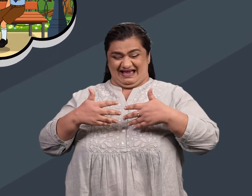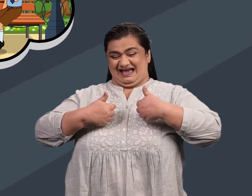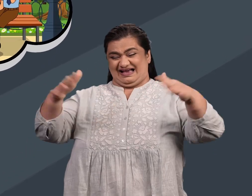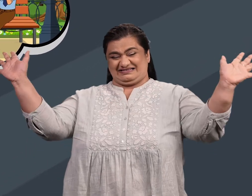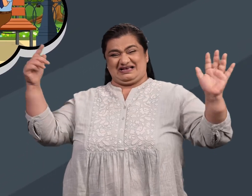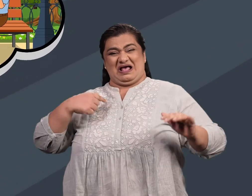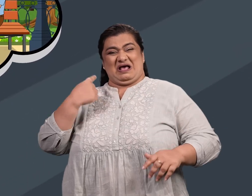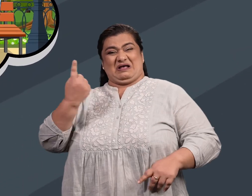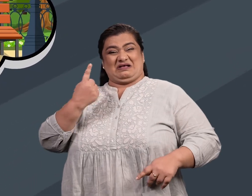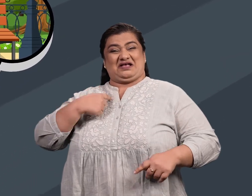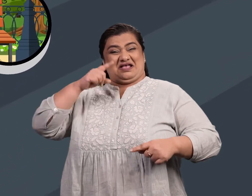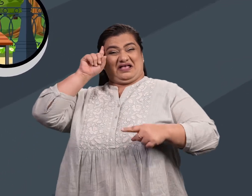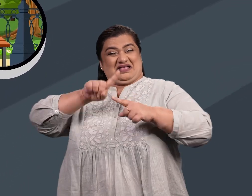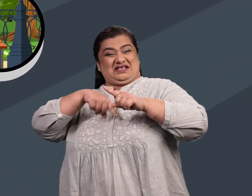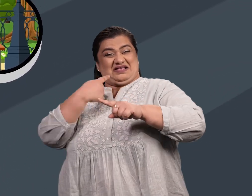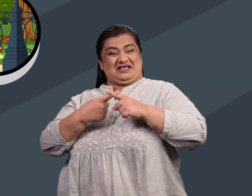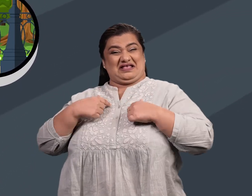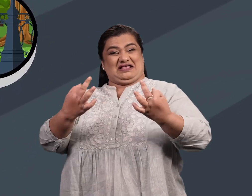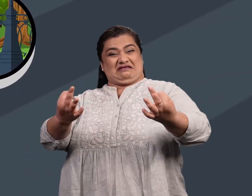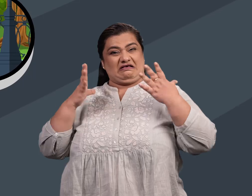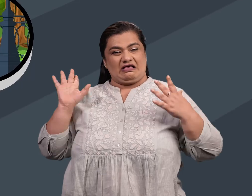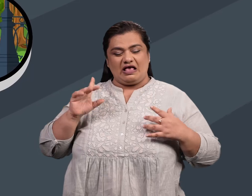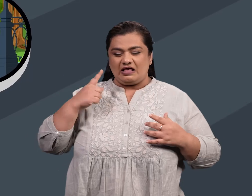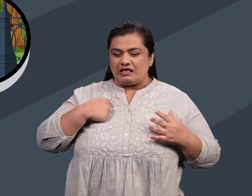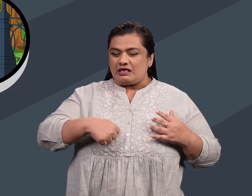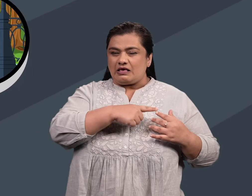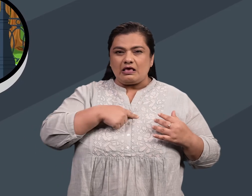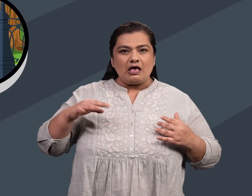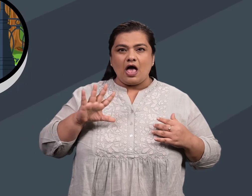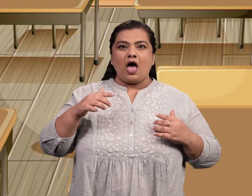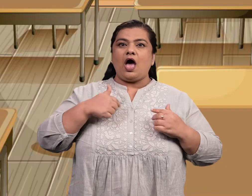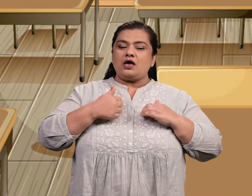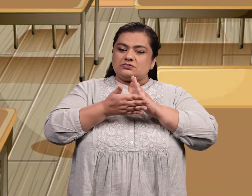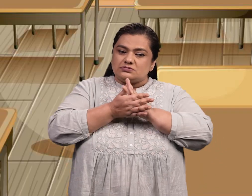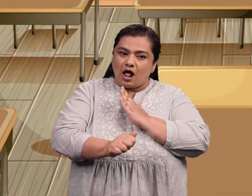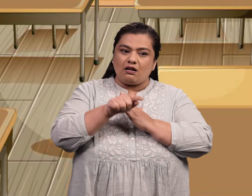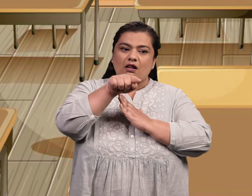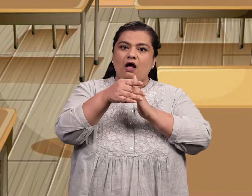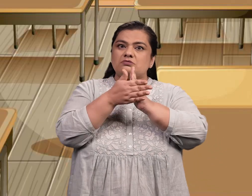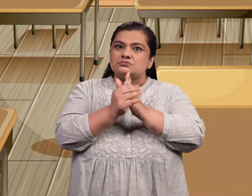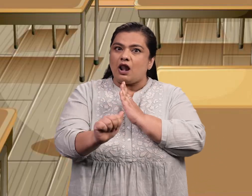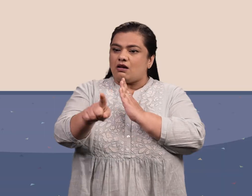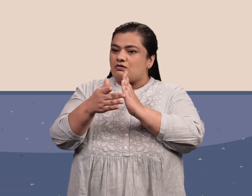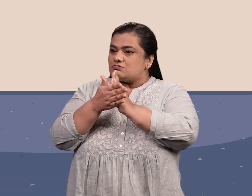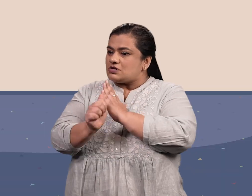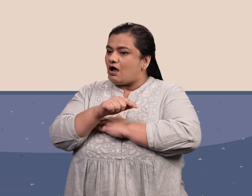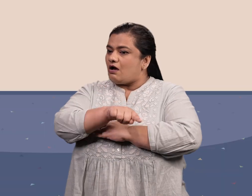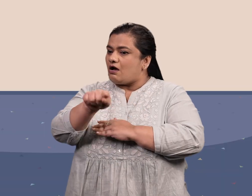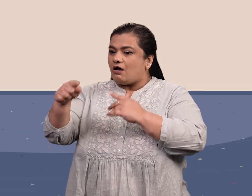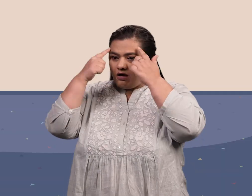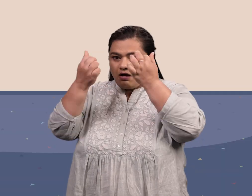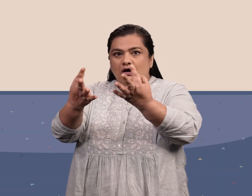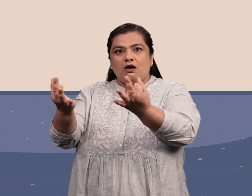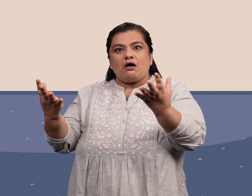think that being the most intelligent meant that he did not need any friends. Everyone has their